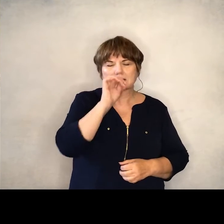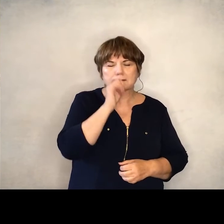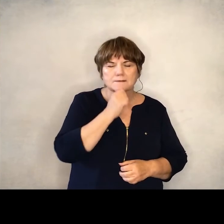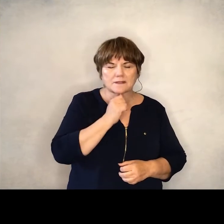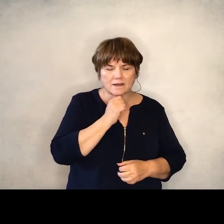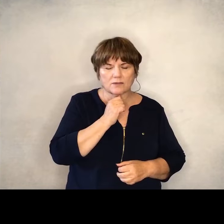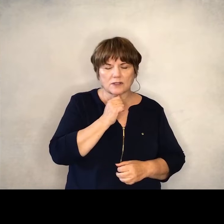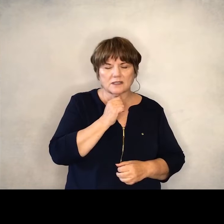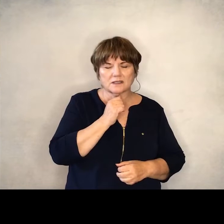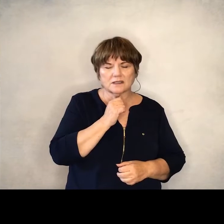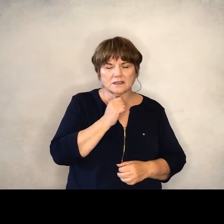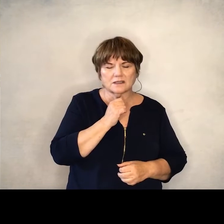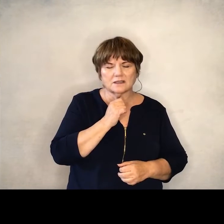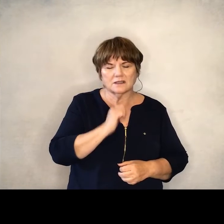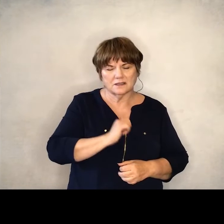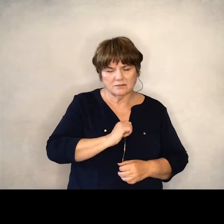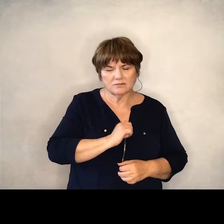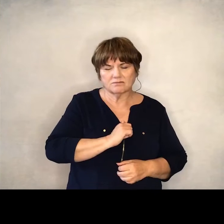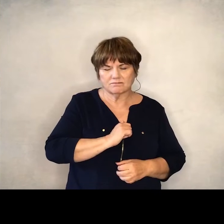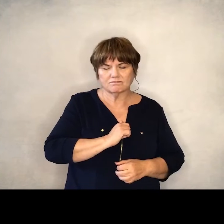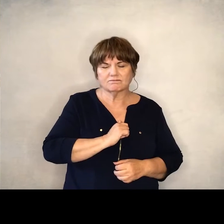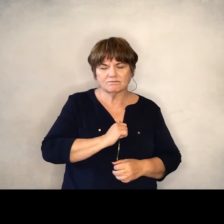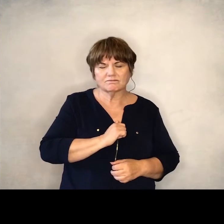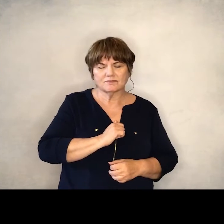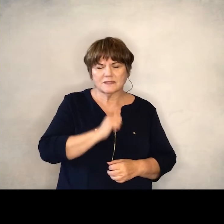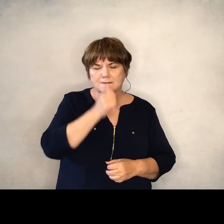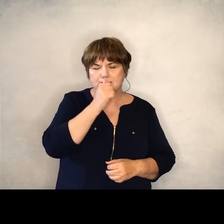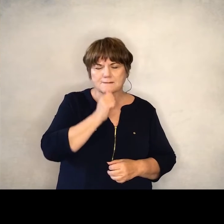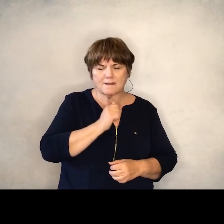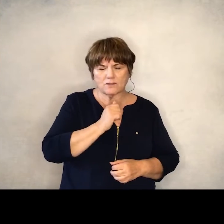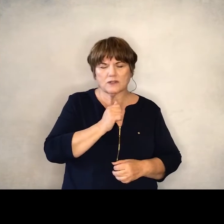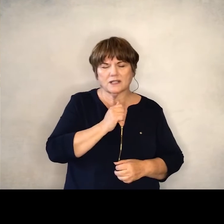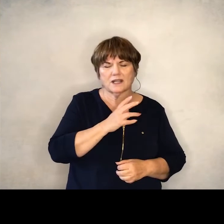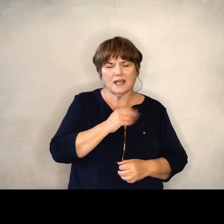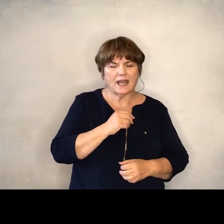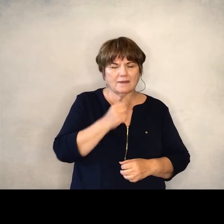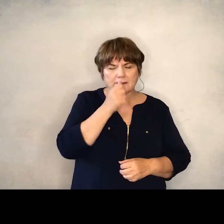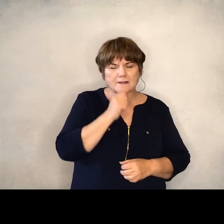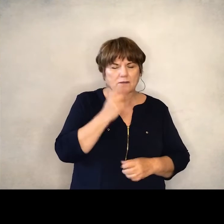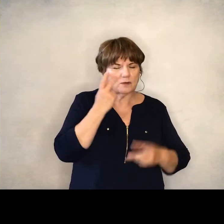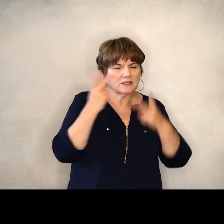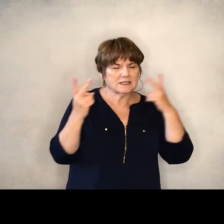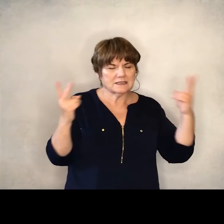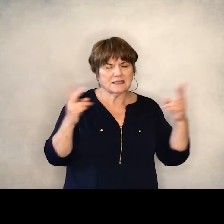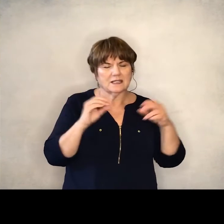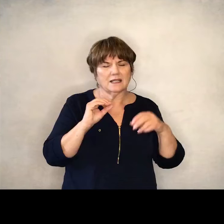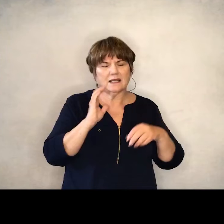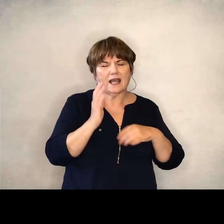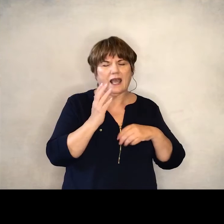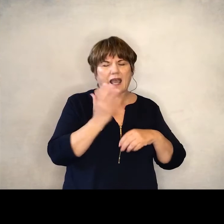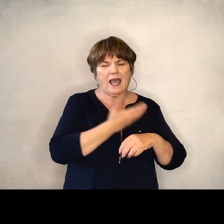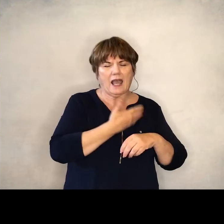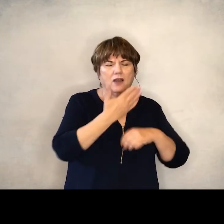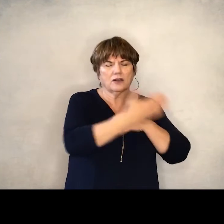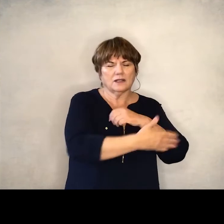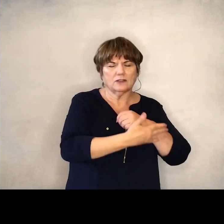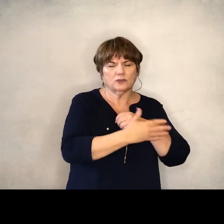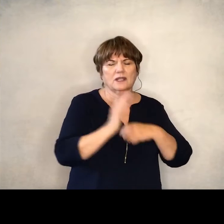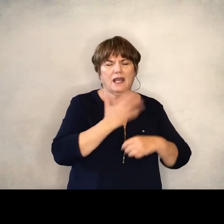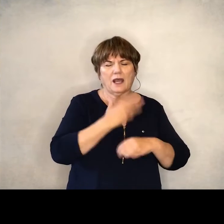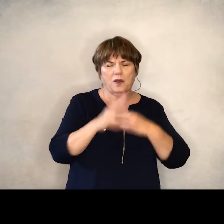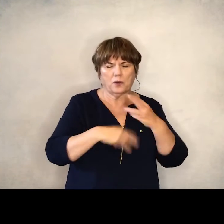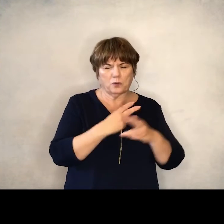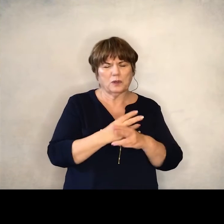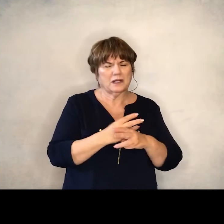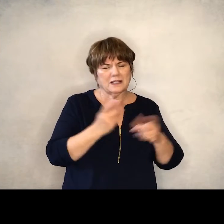very personal suffering and the suffering that we see going on in our nation, in the world, and it is huge, We don't deny